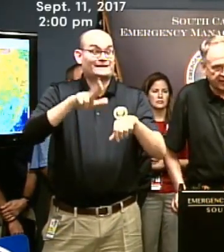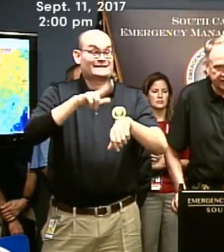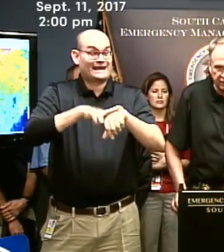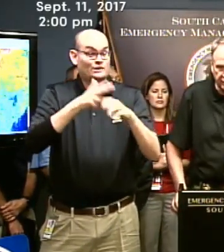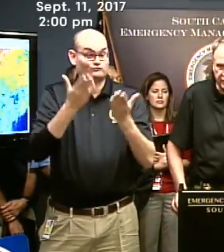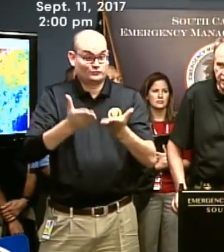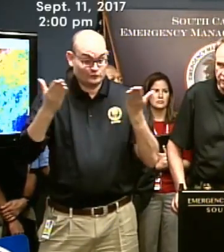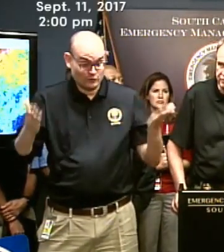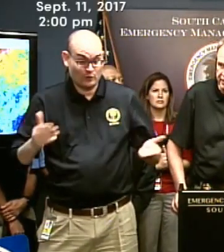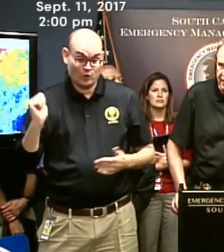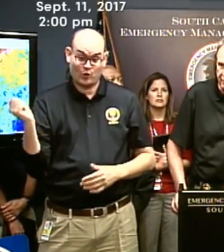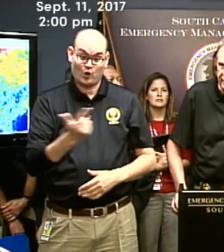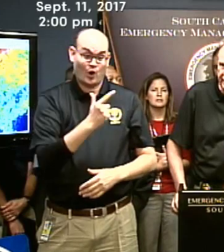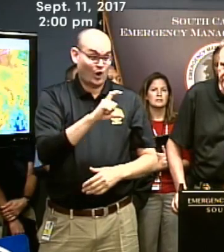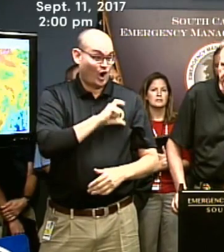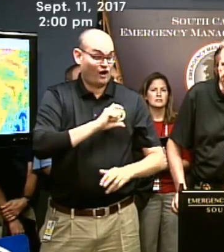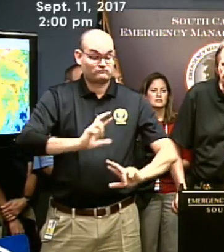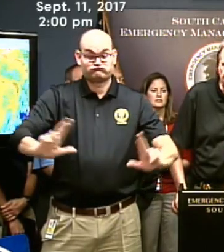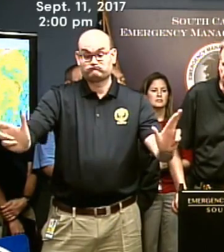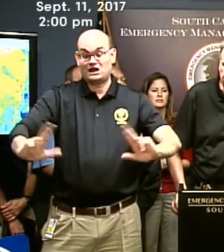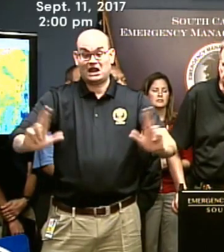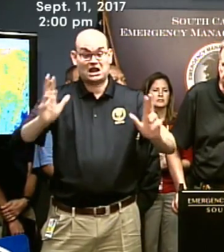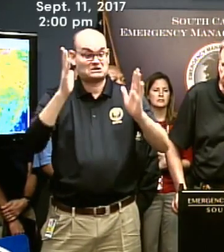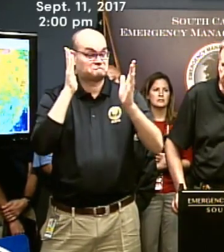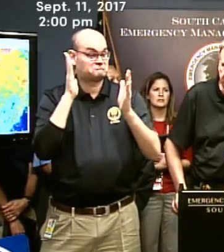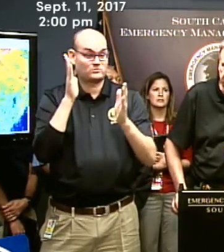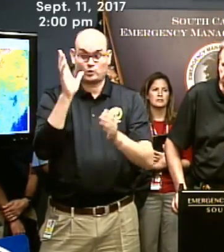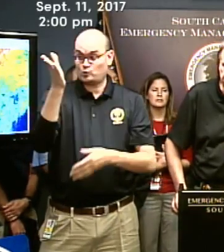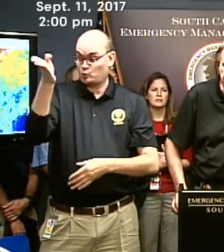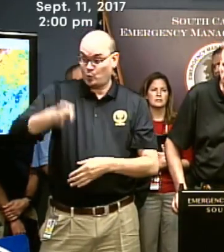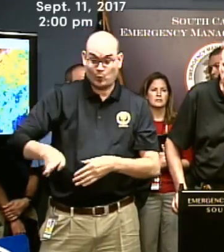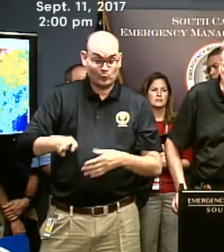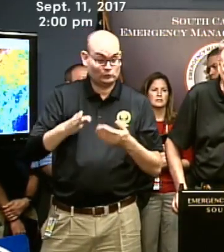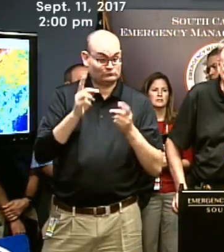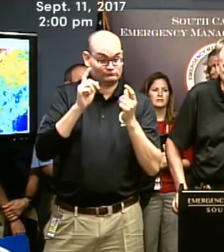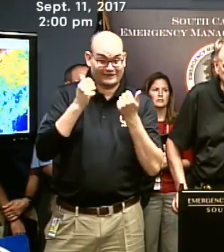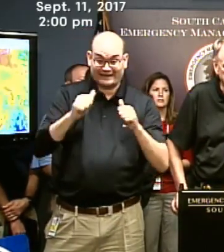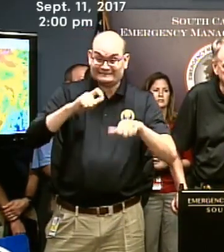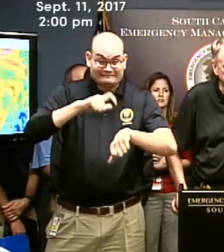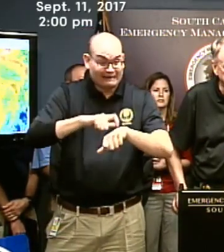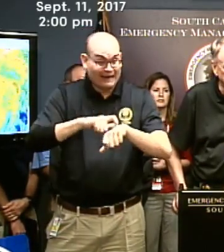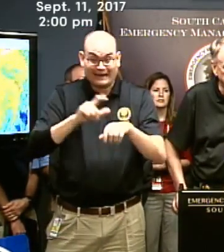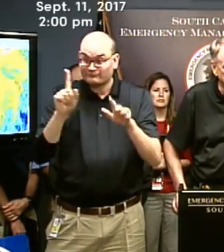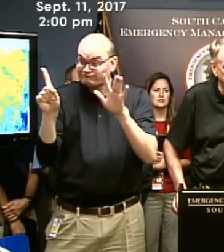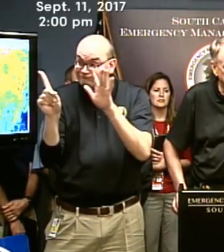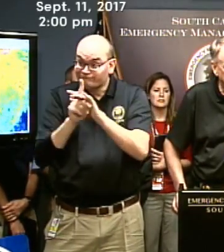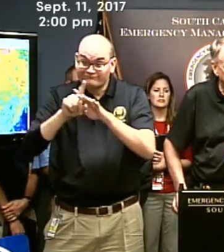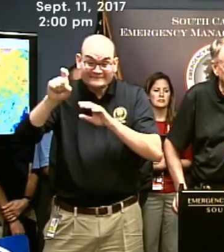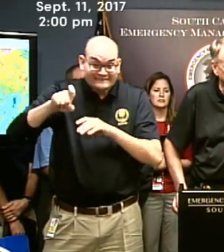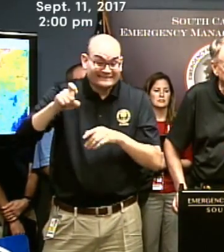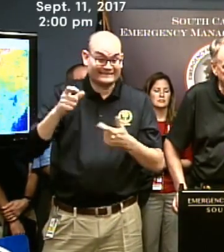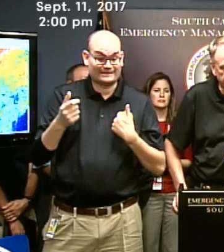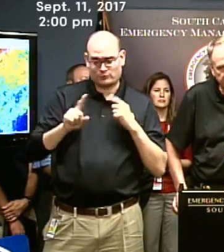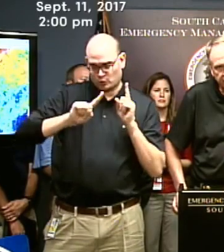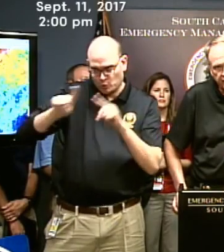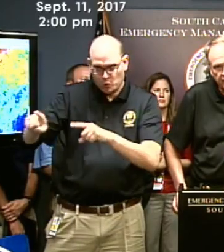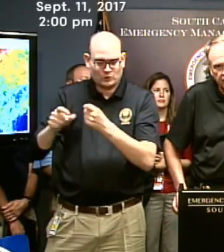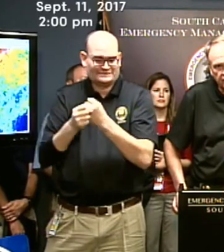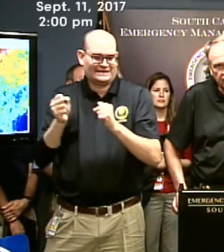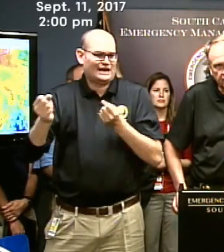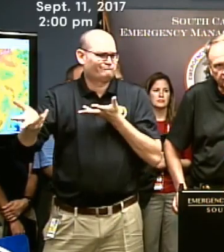are embedded along the coast now, ready to respond to any missions, life-saving missions that we may be